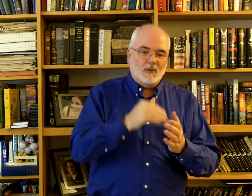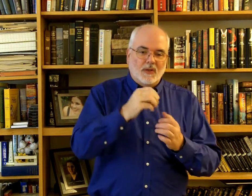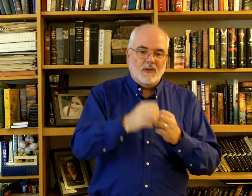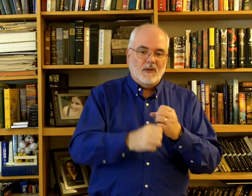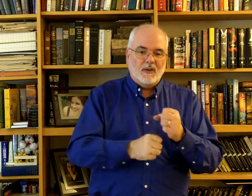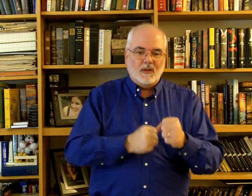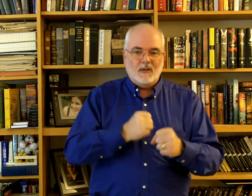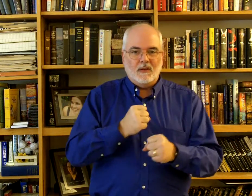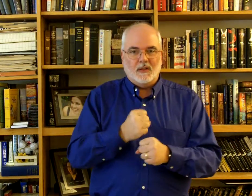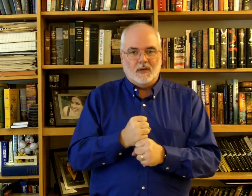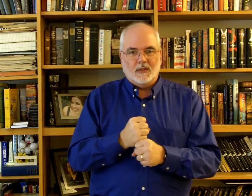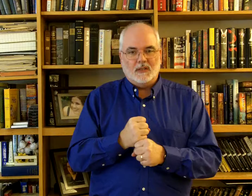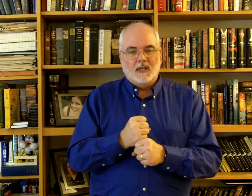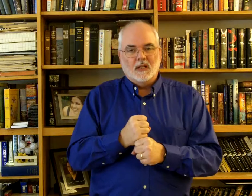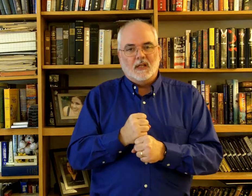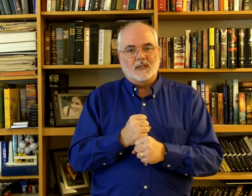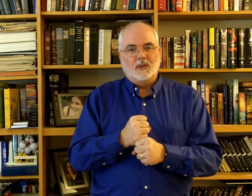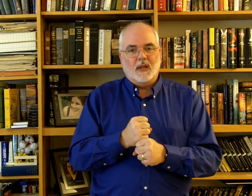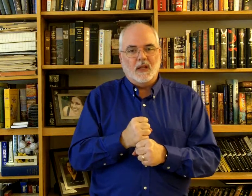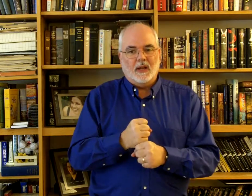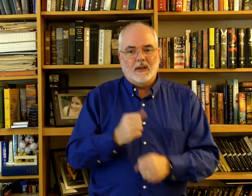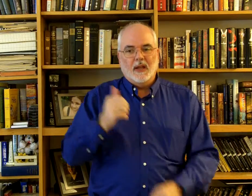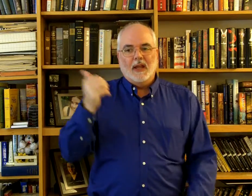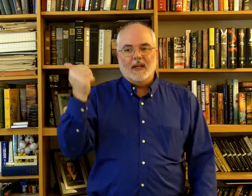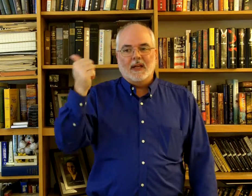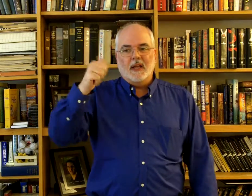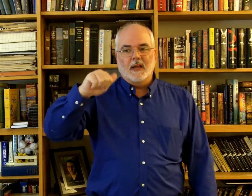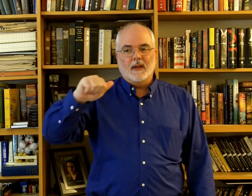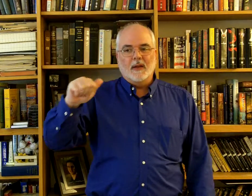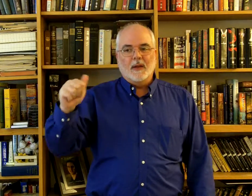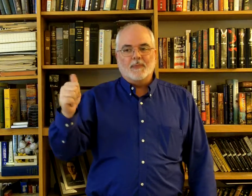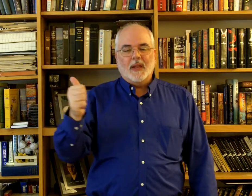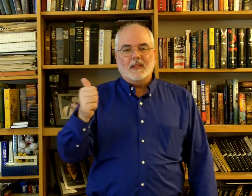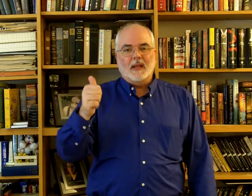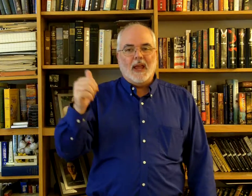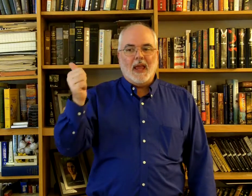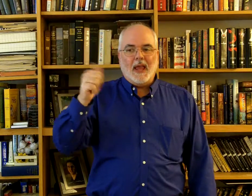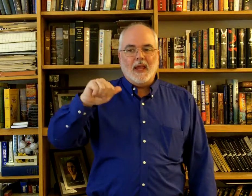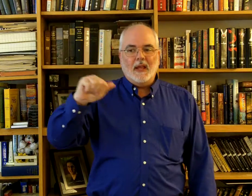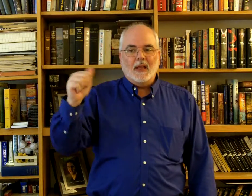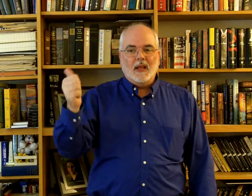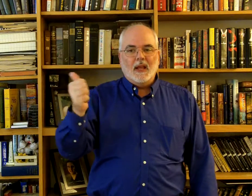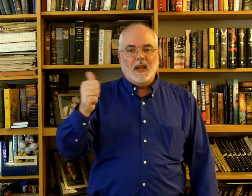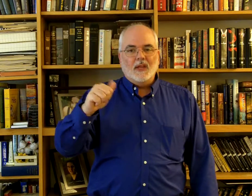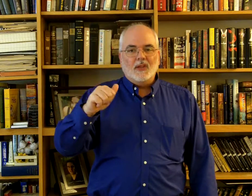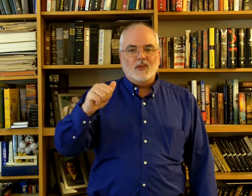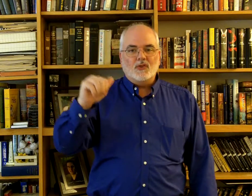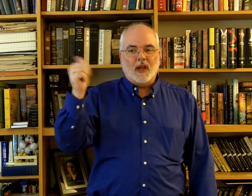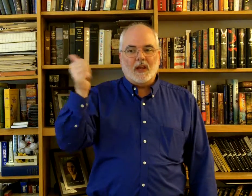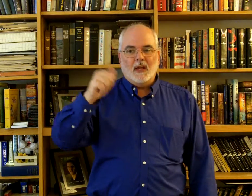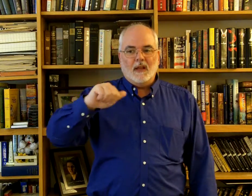10,000 years. Let's do that again. 10. It's an A shaking.